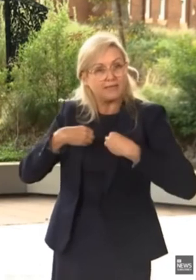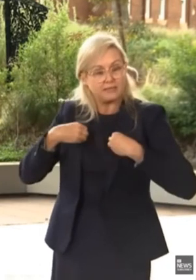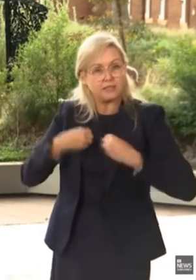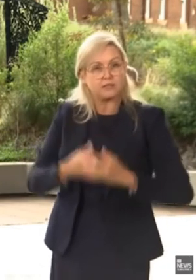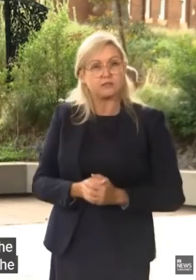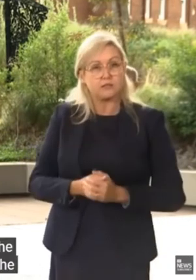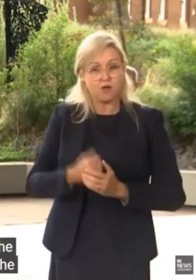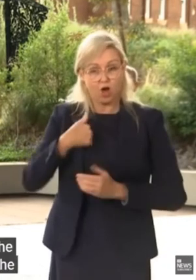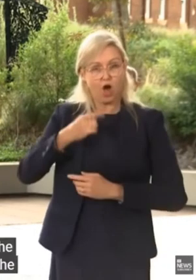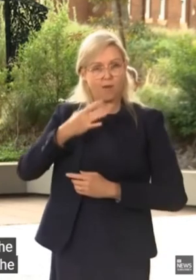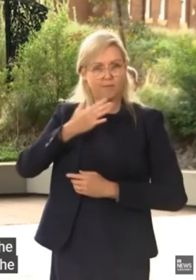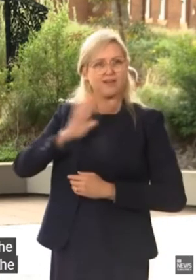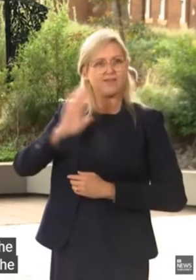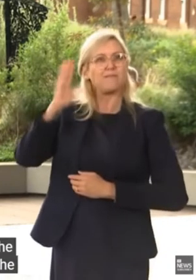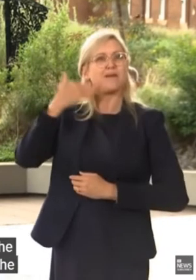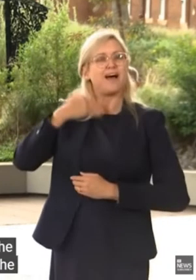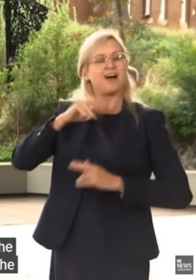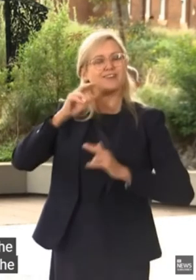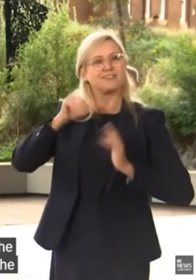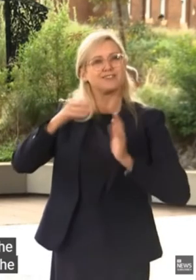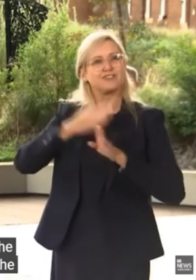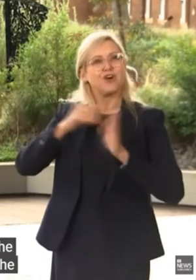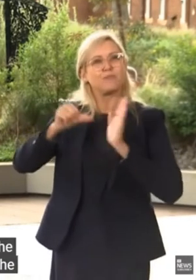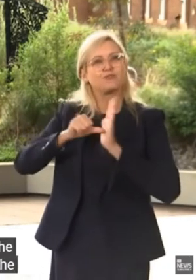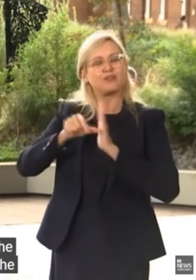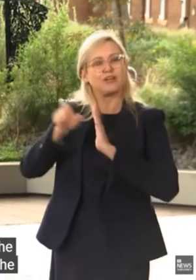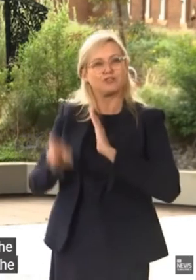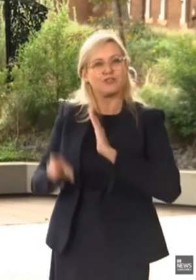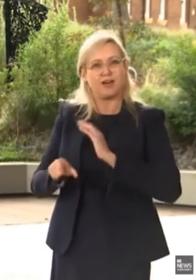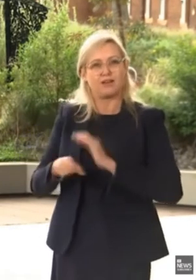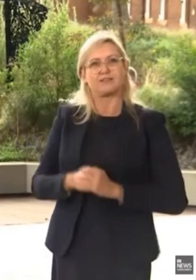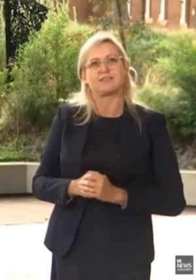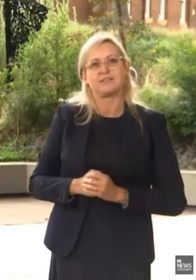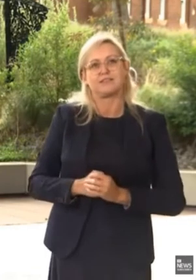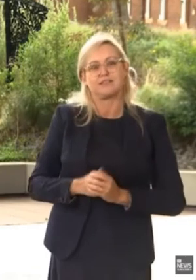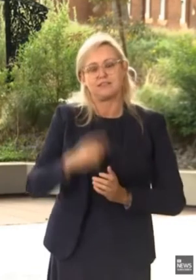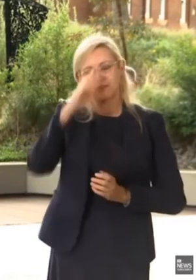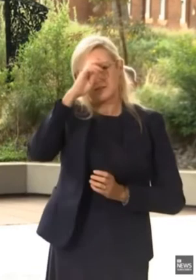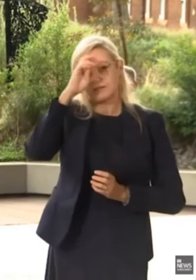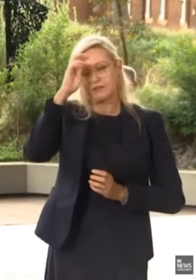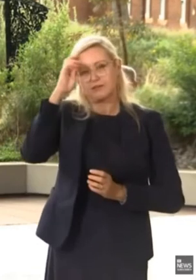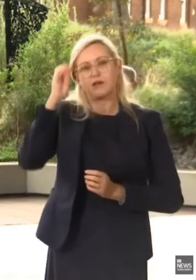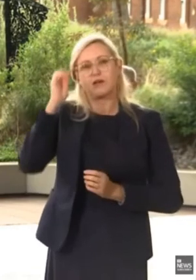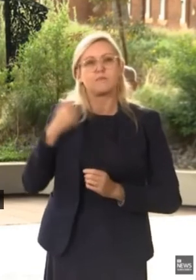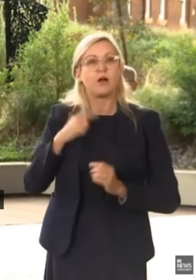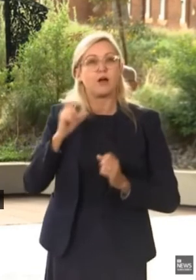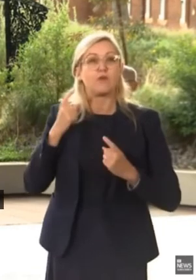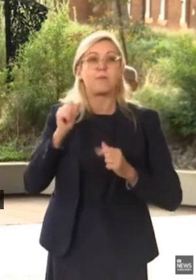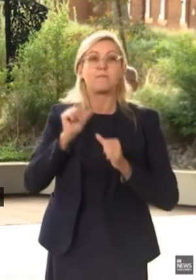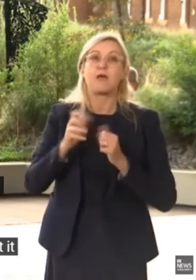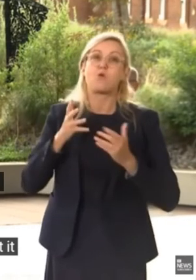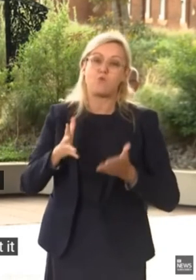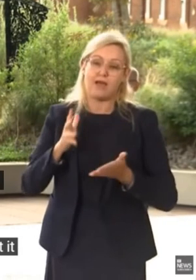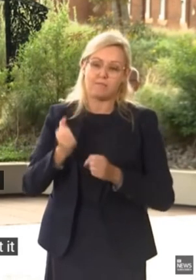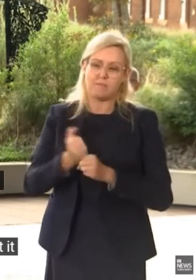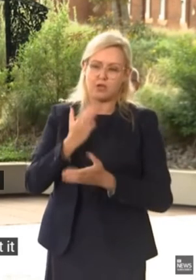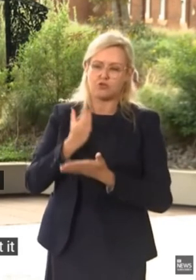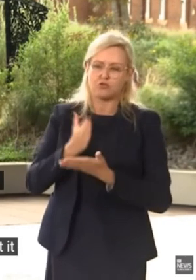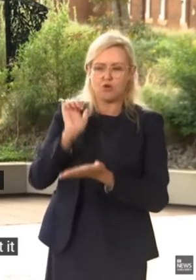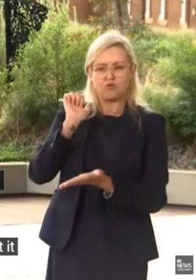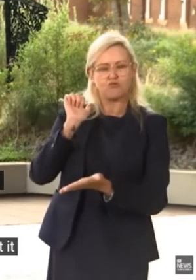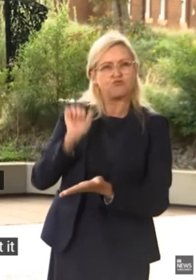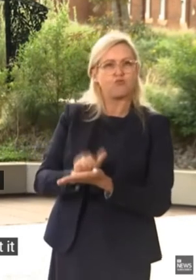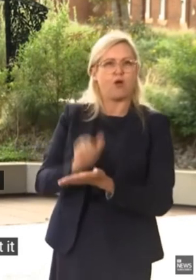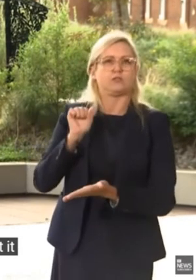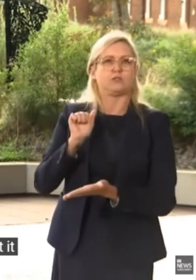I've gone through this over the last, throughout the entire pandemic, and it's best to get it right. We